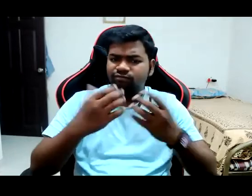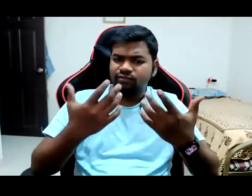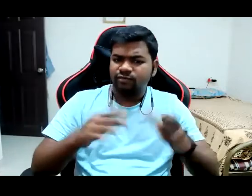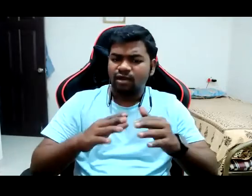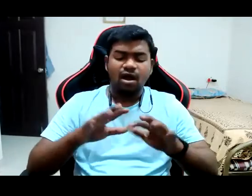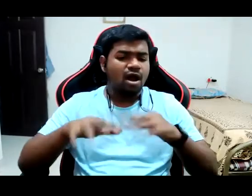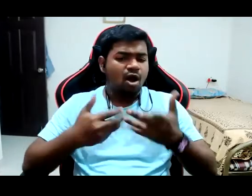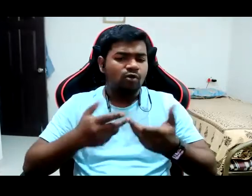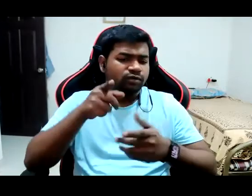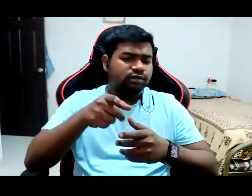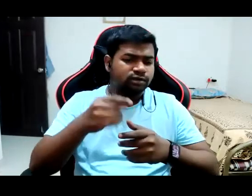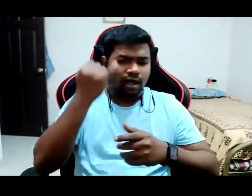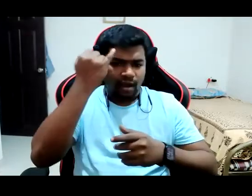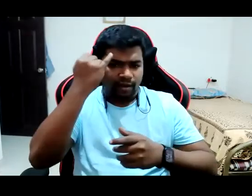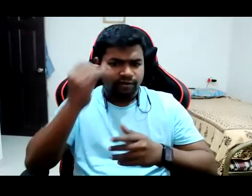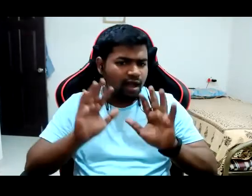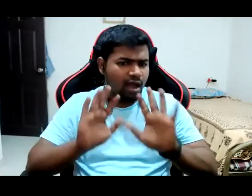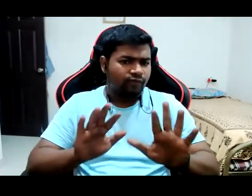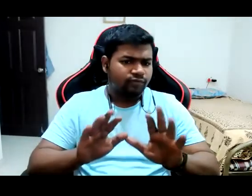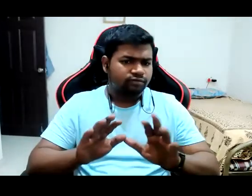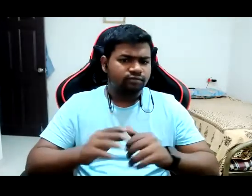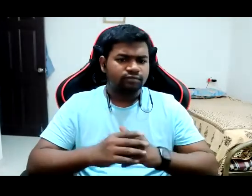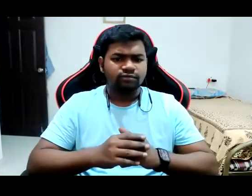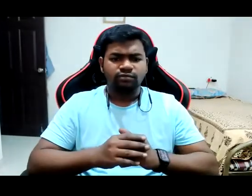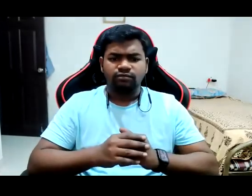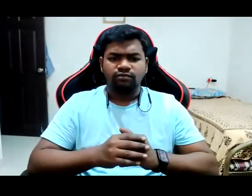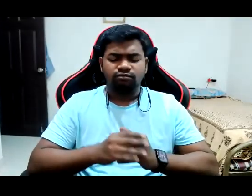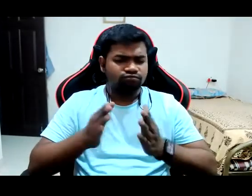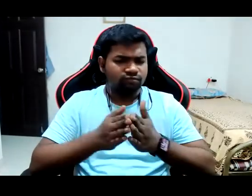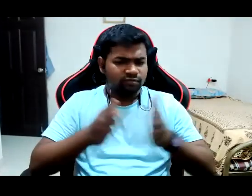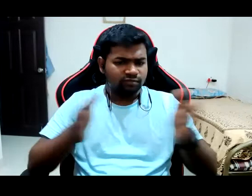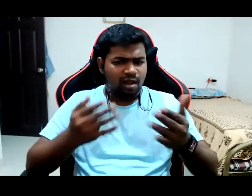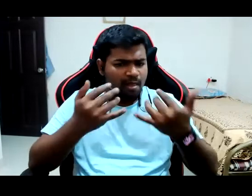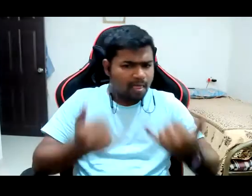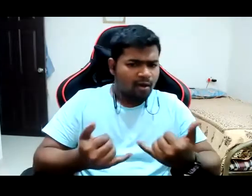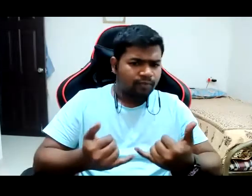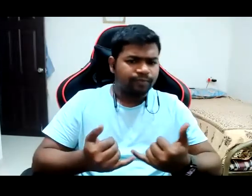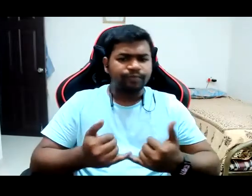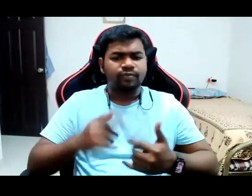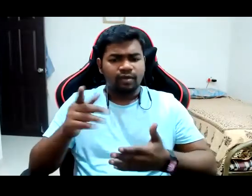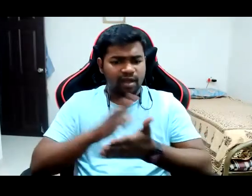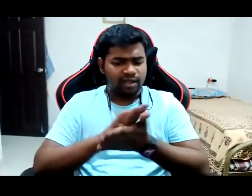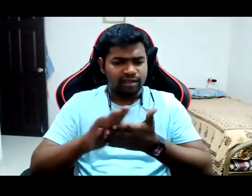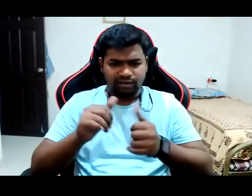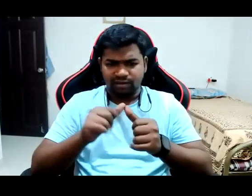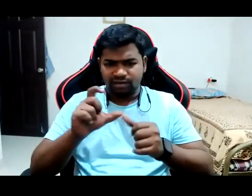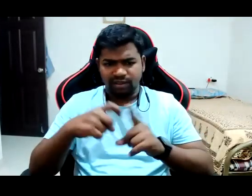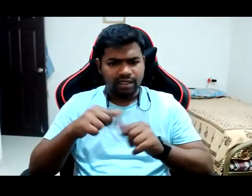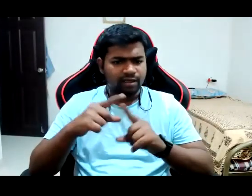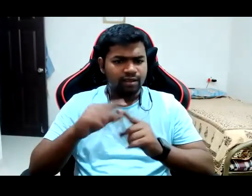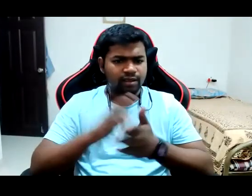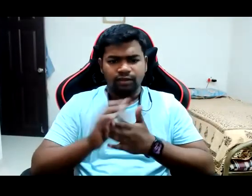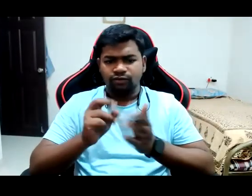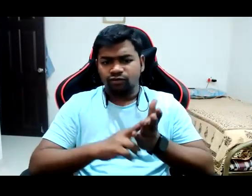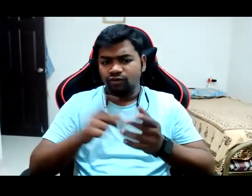ideas have to be thought of between now and the end of the hackathon. So by all means, feel free to